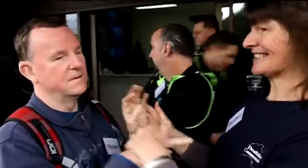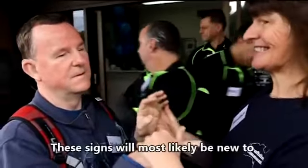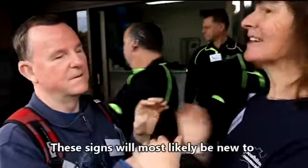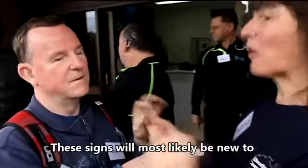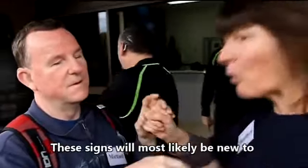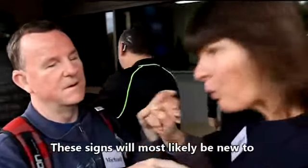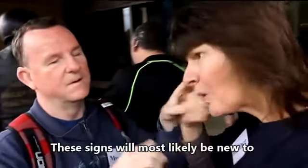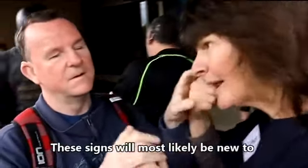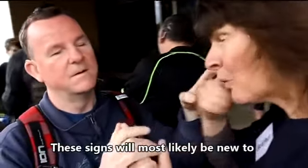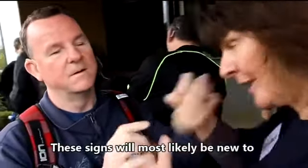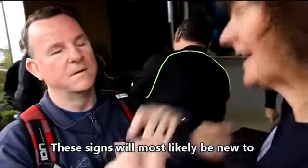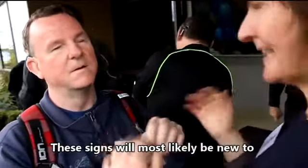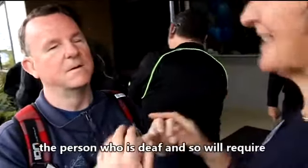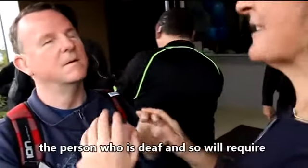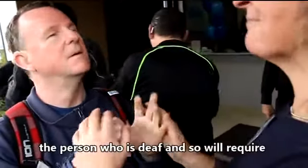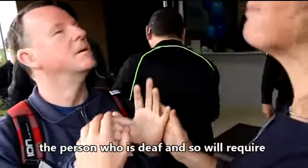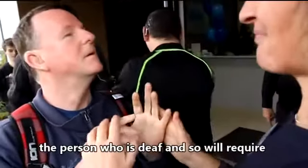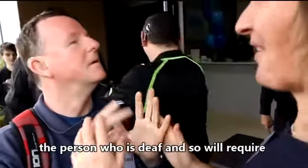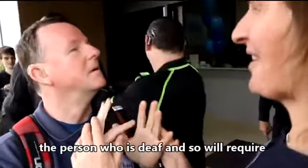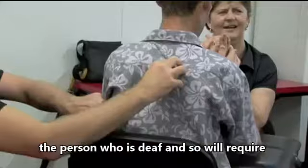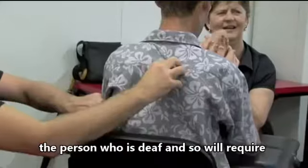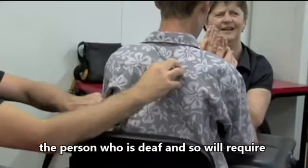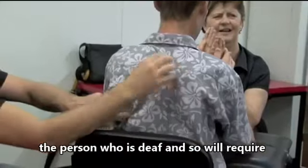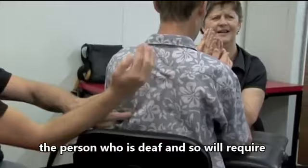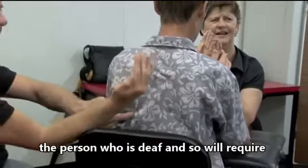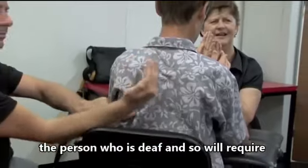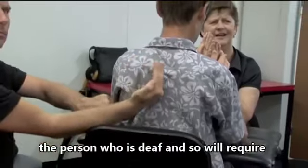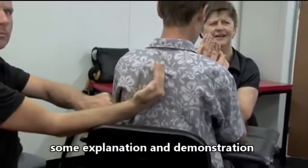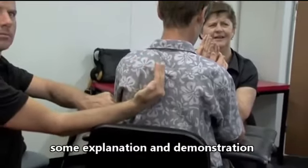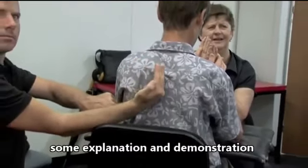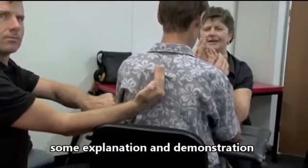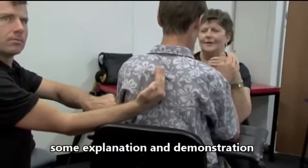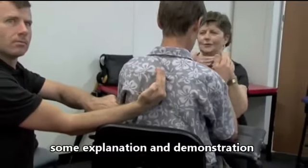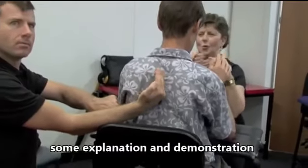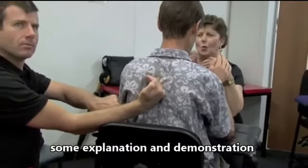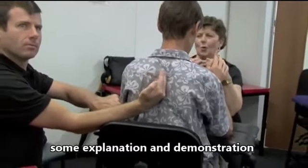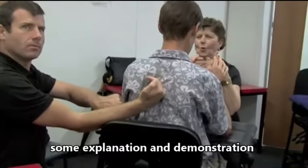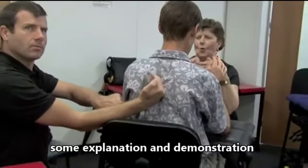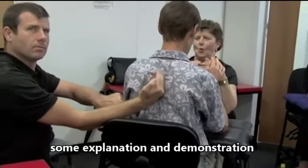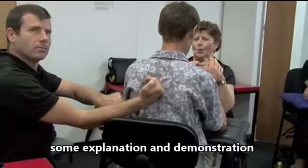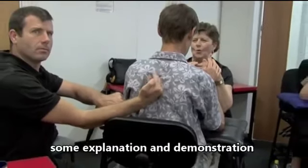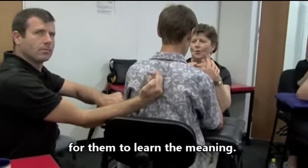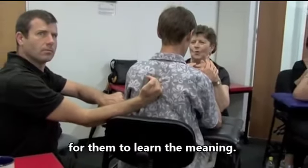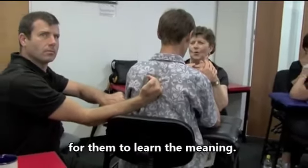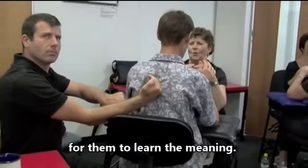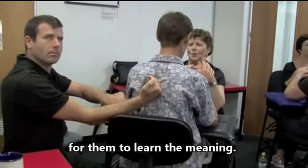These signs will most likely be new to the person who is deaf, and so will require some explanation and demonstration for them to learn the